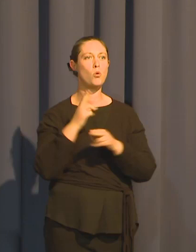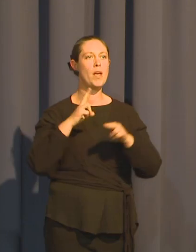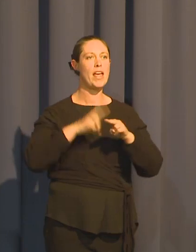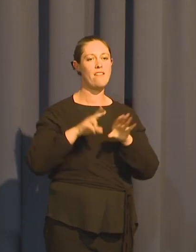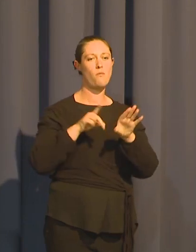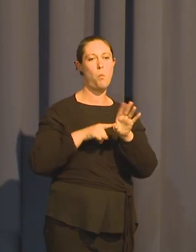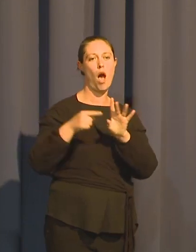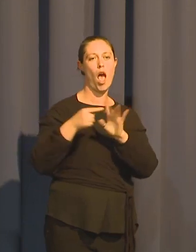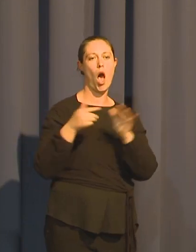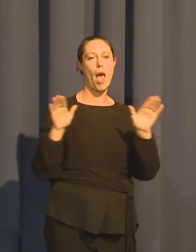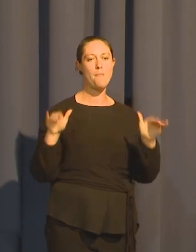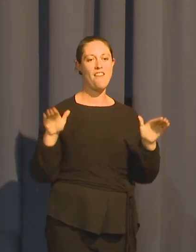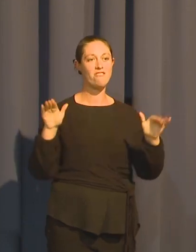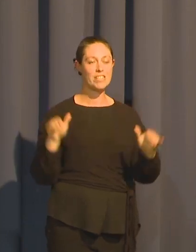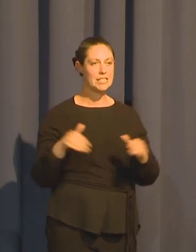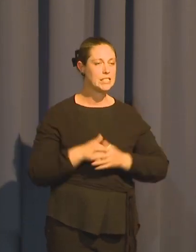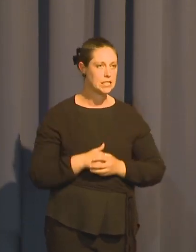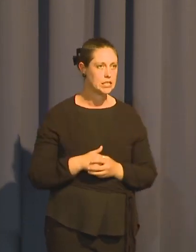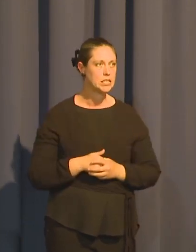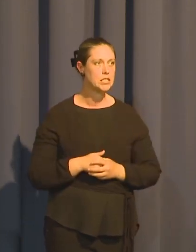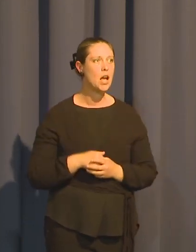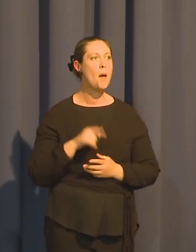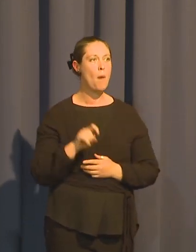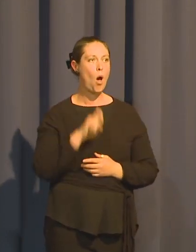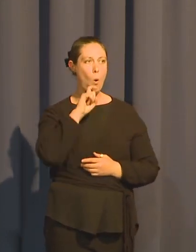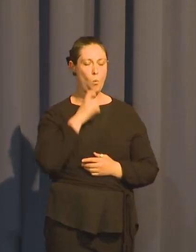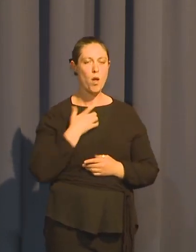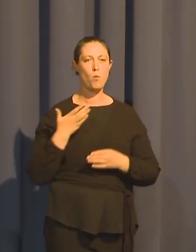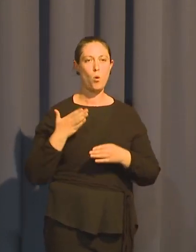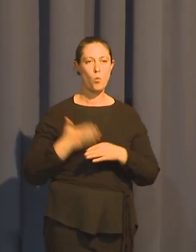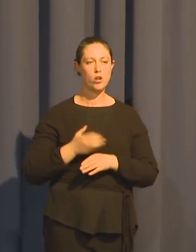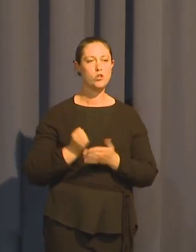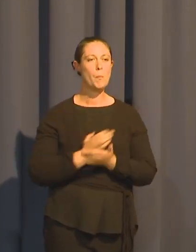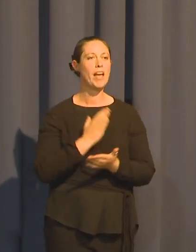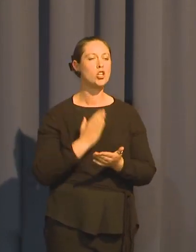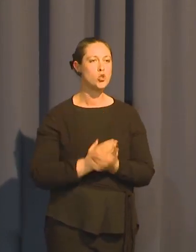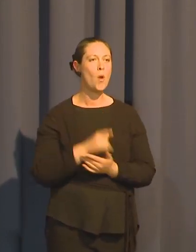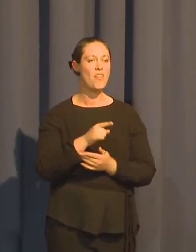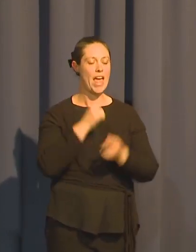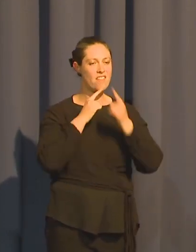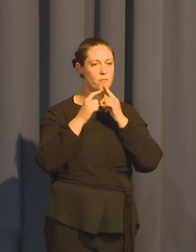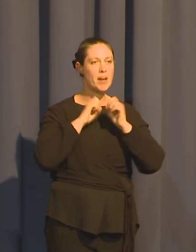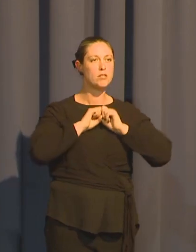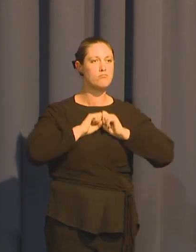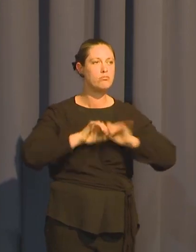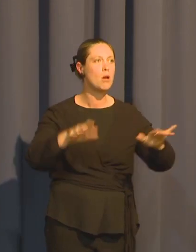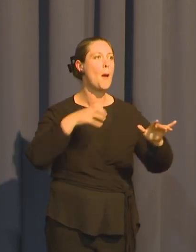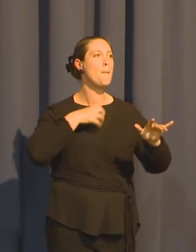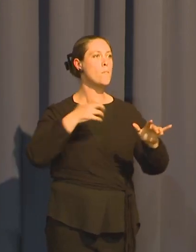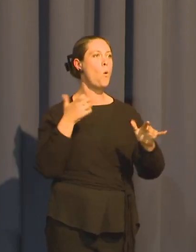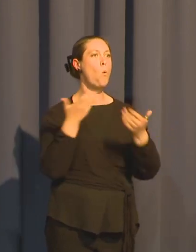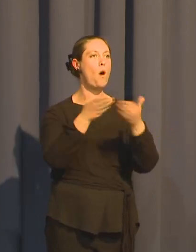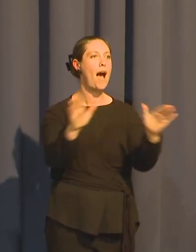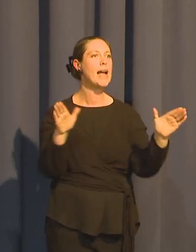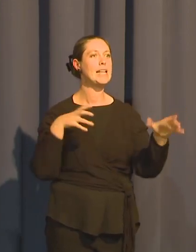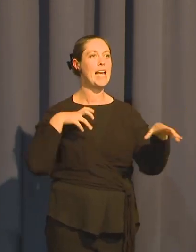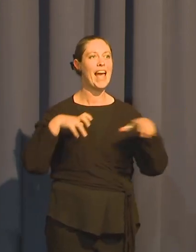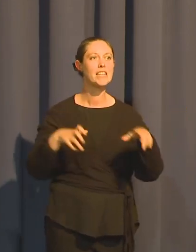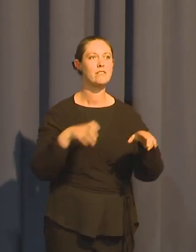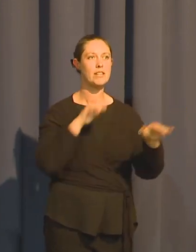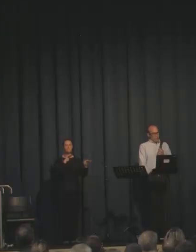pamphlet, but we will work to ensure that's shared far more widely and actively.